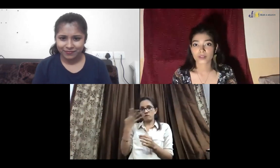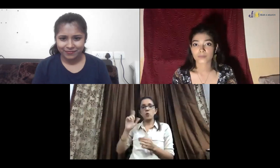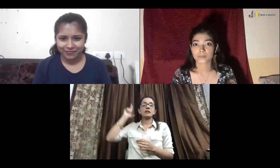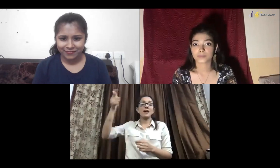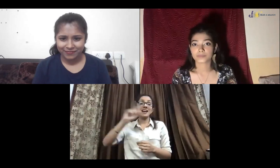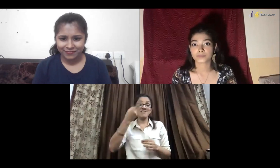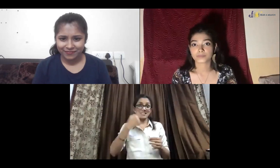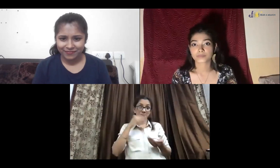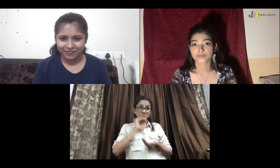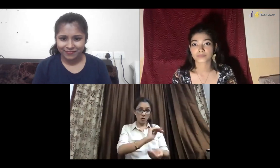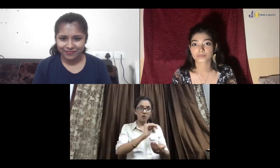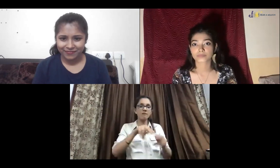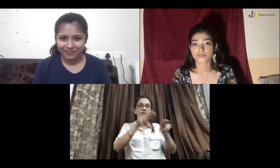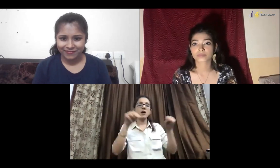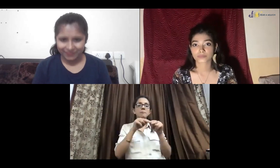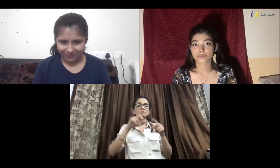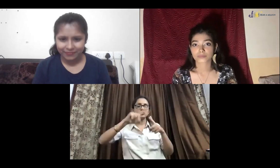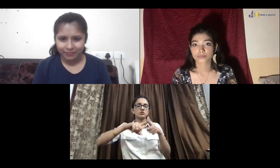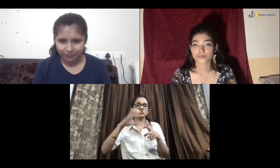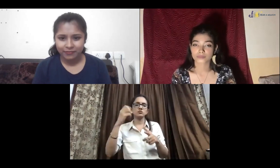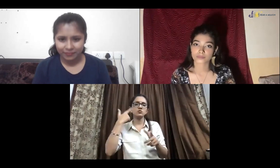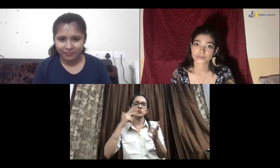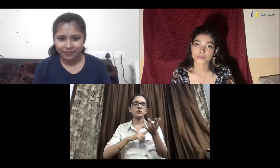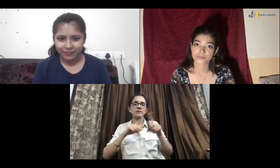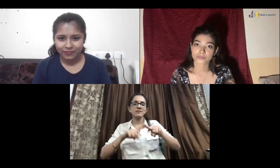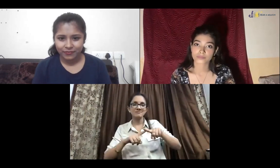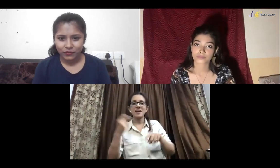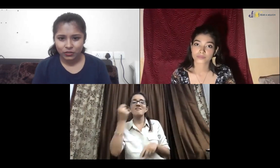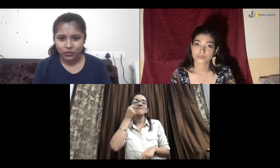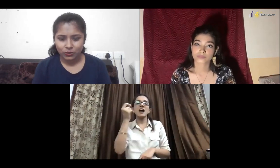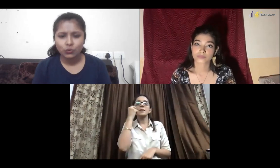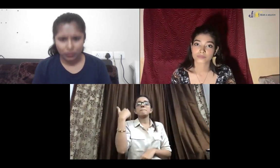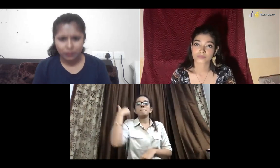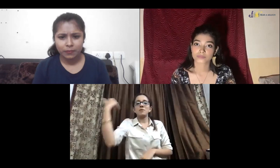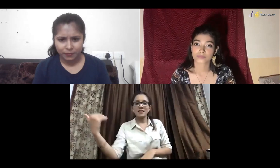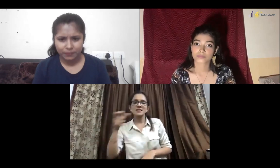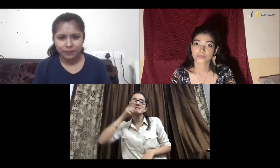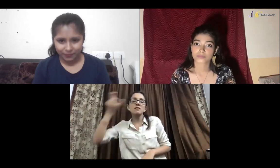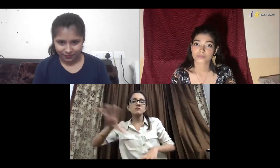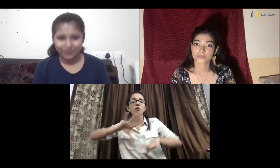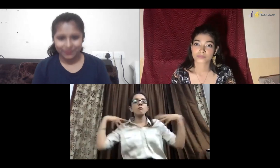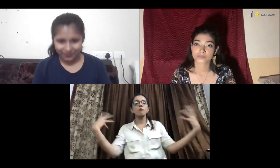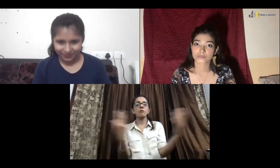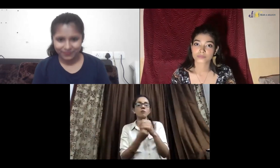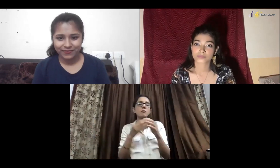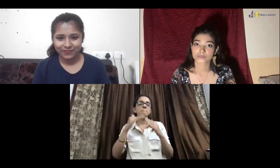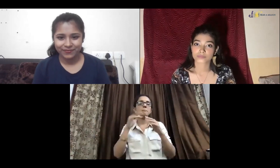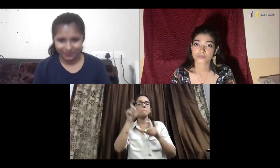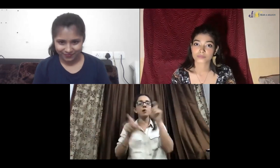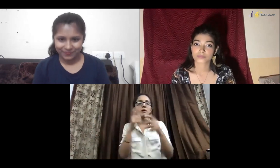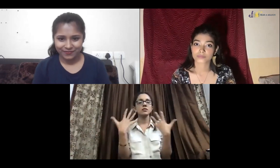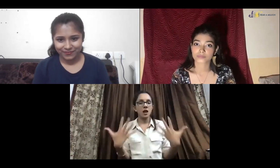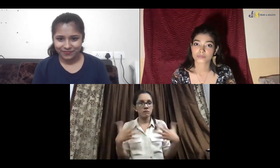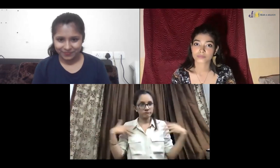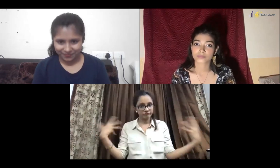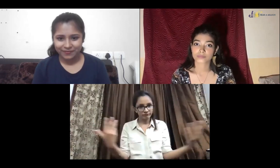nuclear one. So I was, I grew up in the joint family where my father and